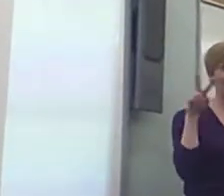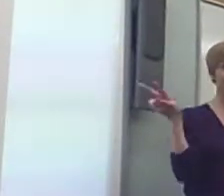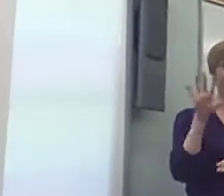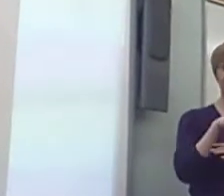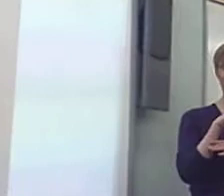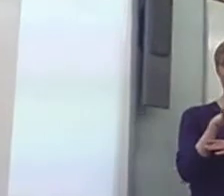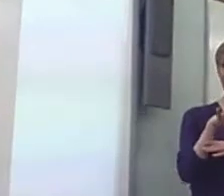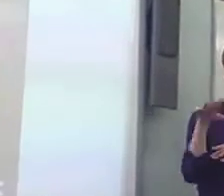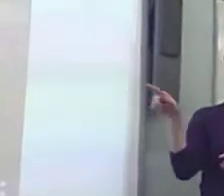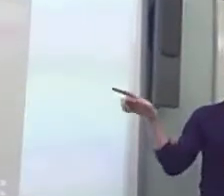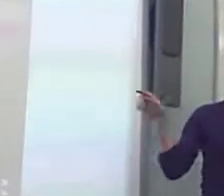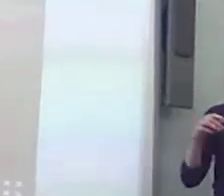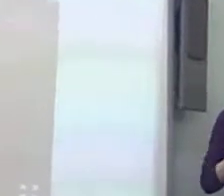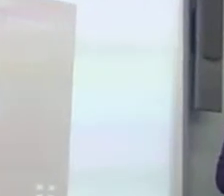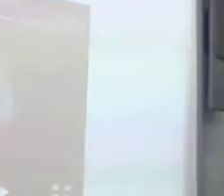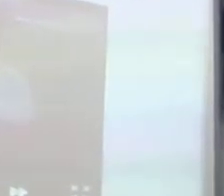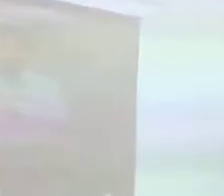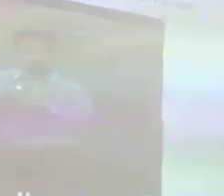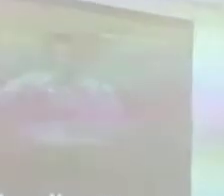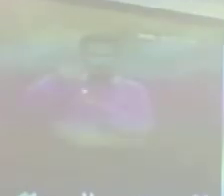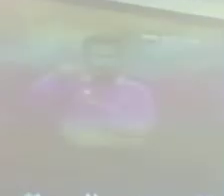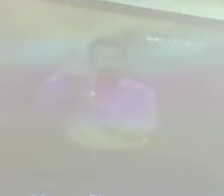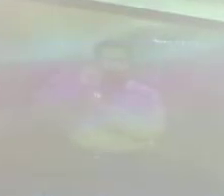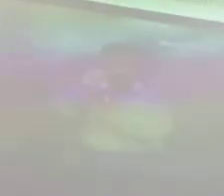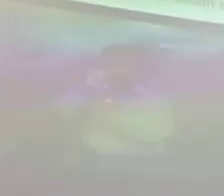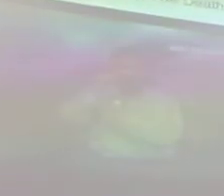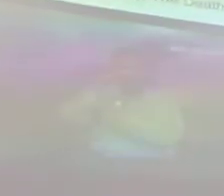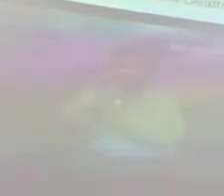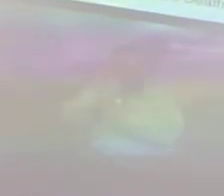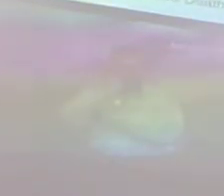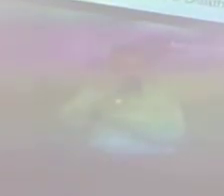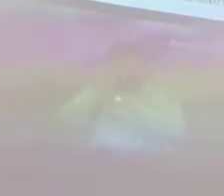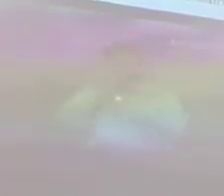And go. Do we turn off the light?